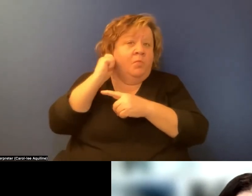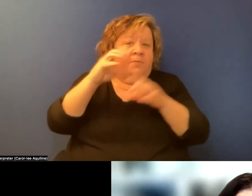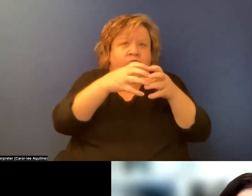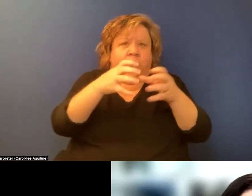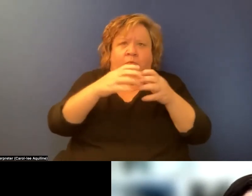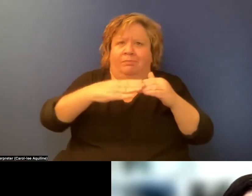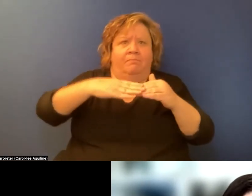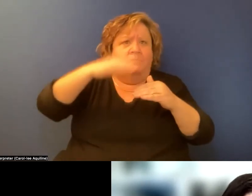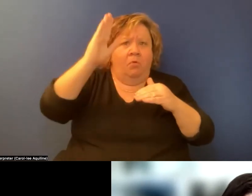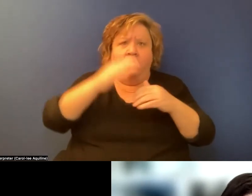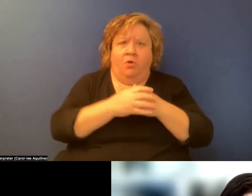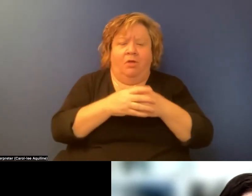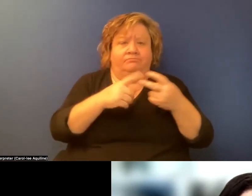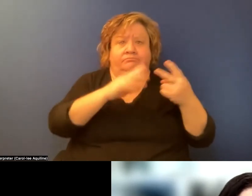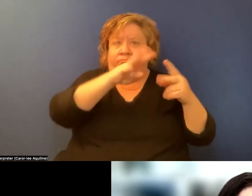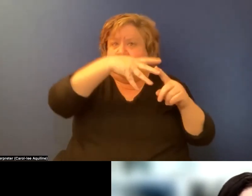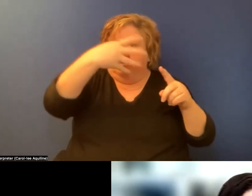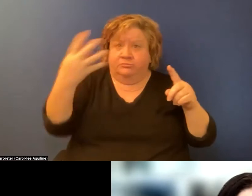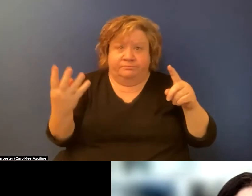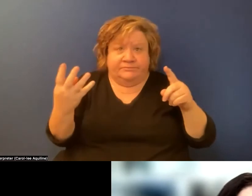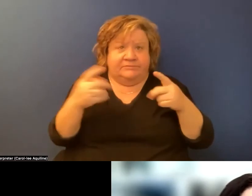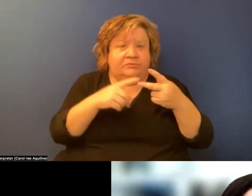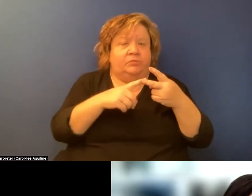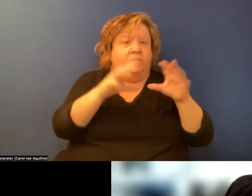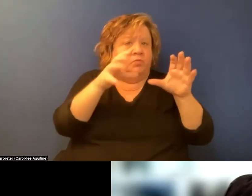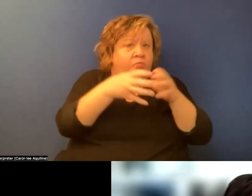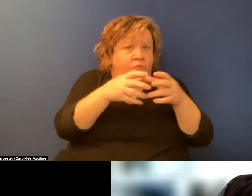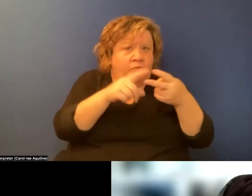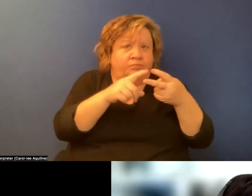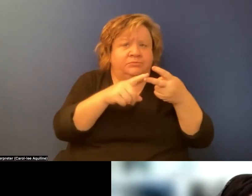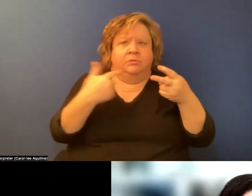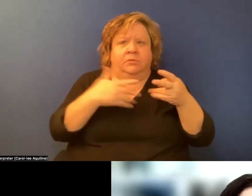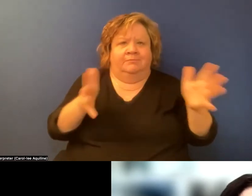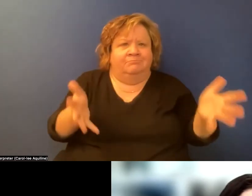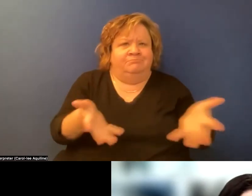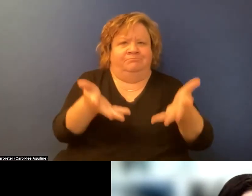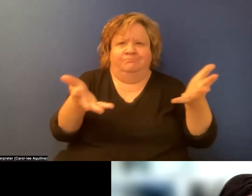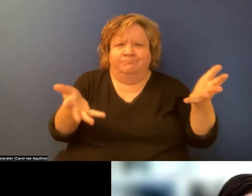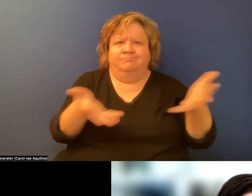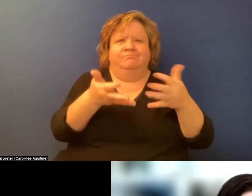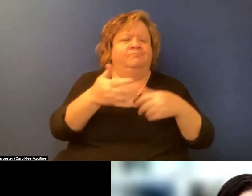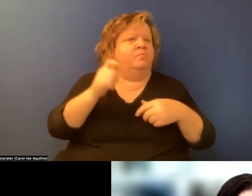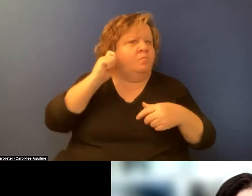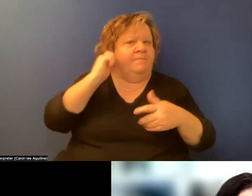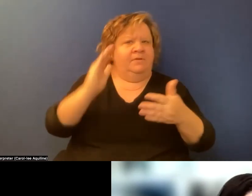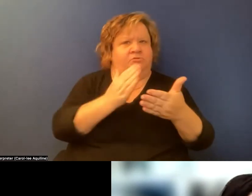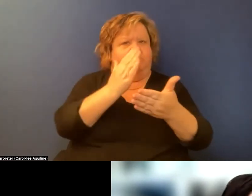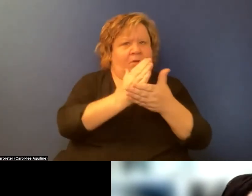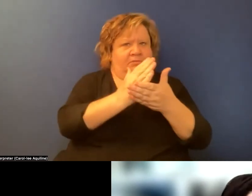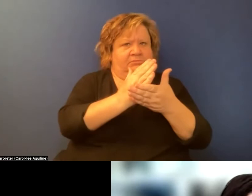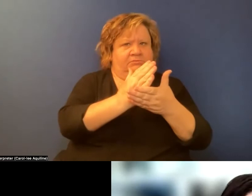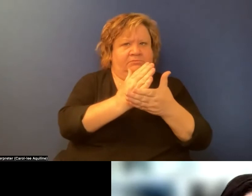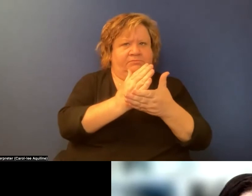groups to advance women's rights, including for women and girls and persons with disabilities. I used to